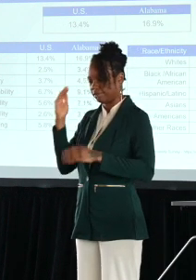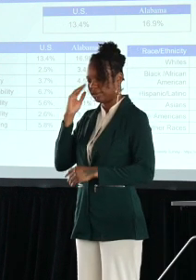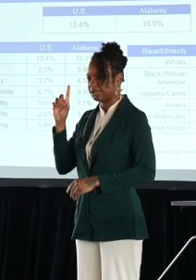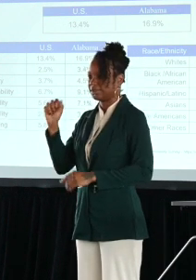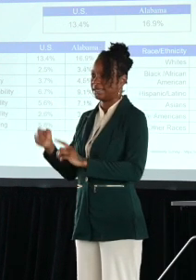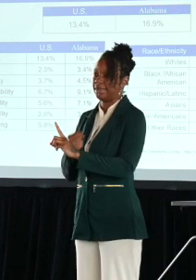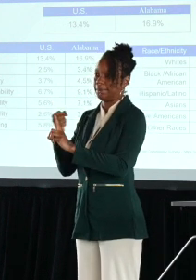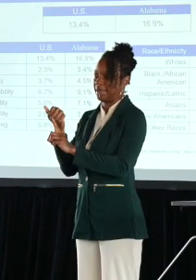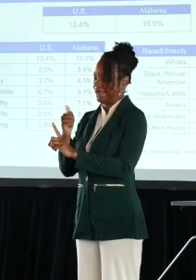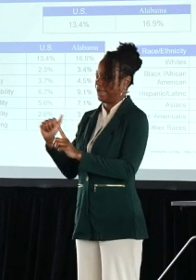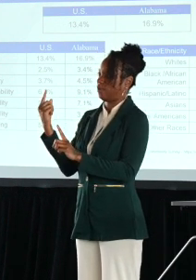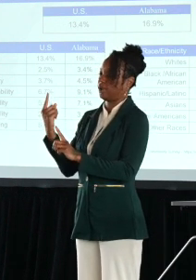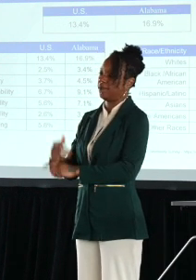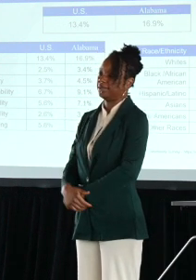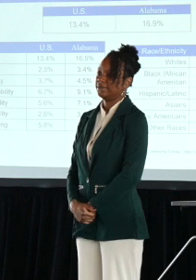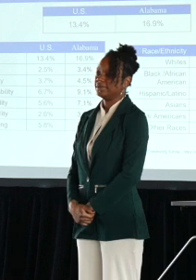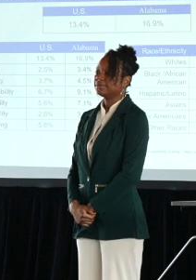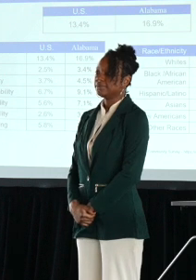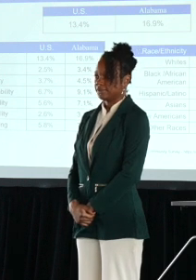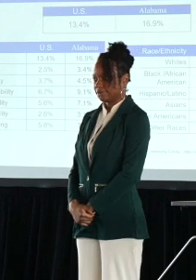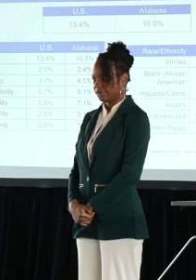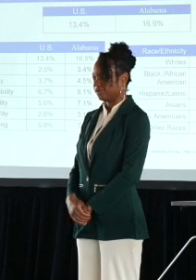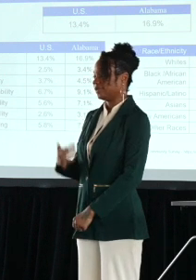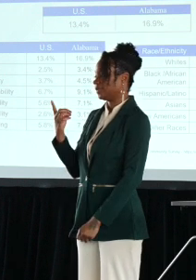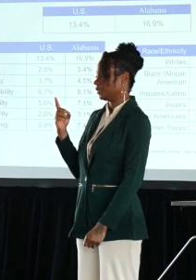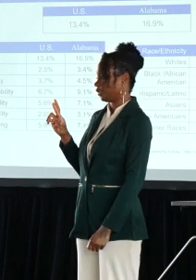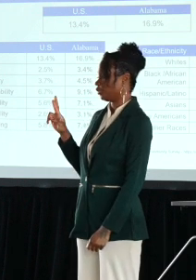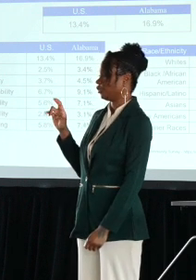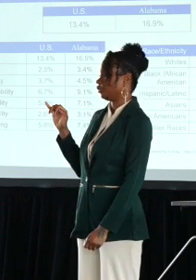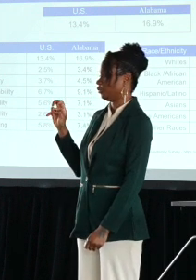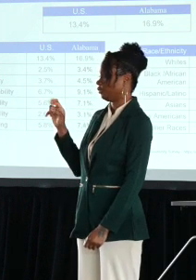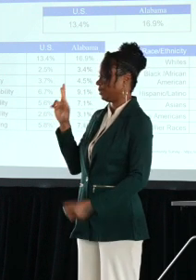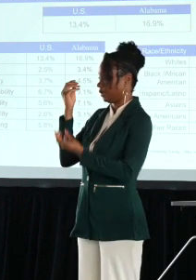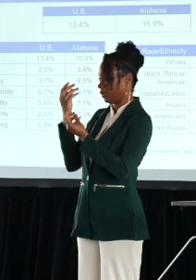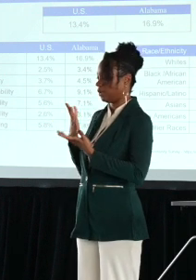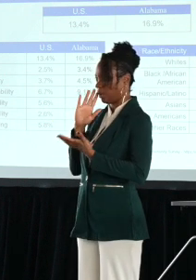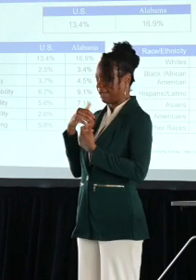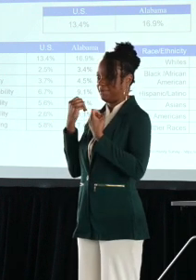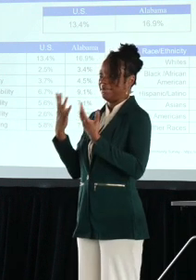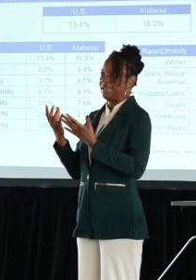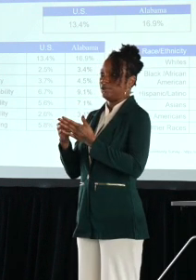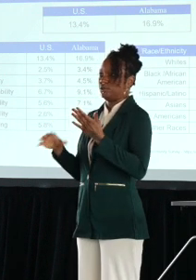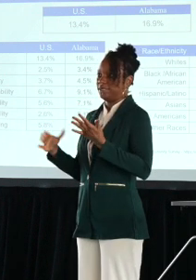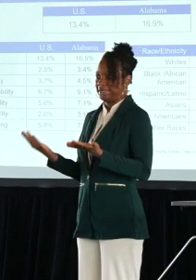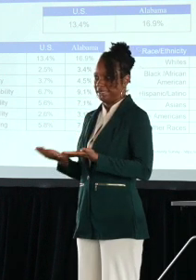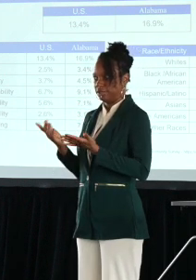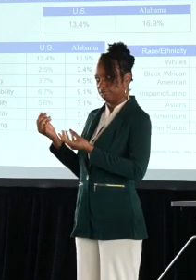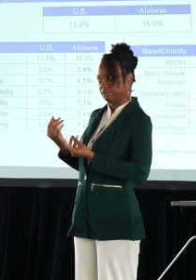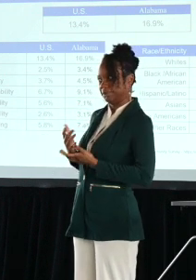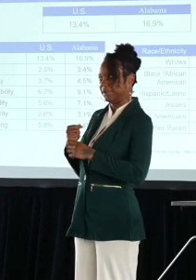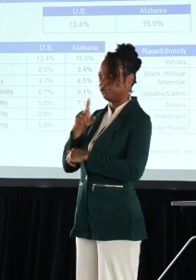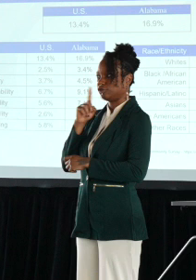the difference between Medicaid and Medicare. I teach in this mid-career fellowship program for people interested